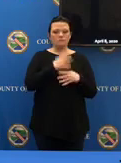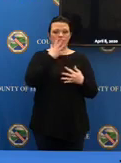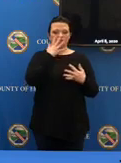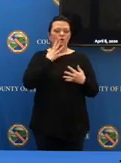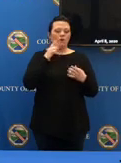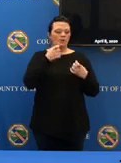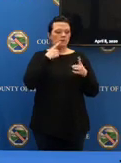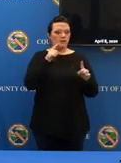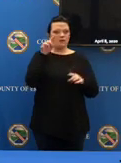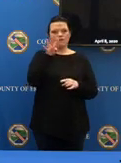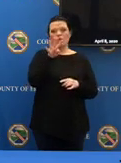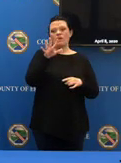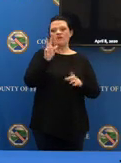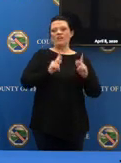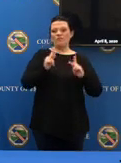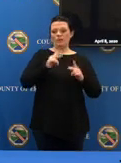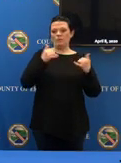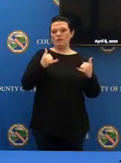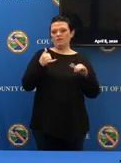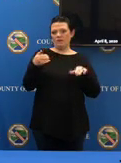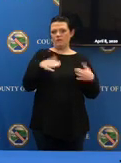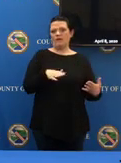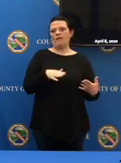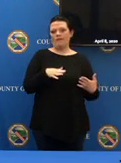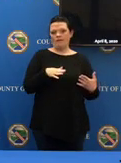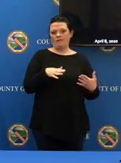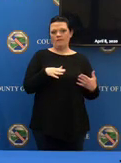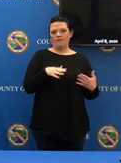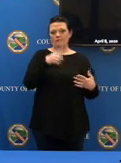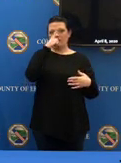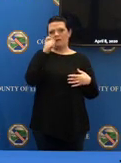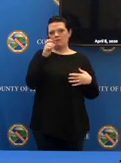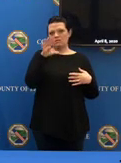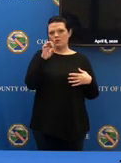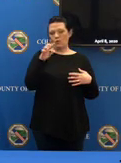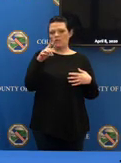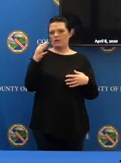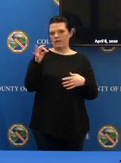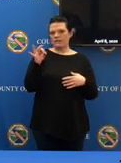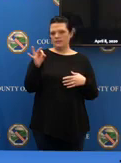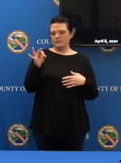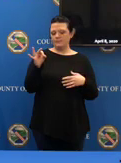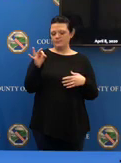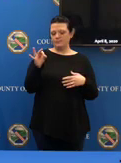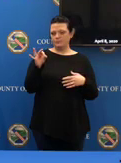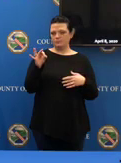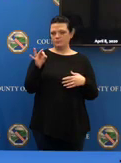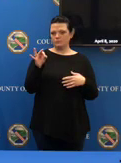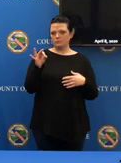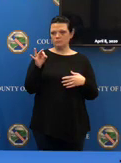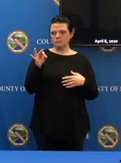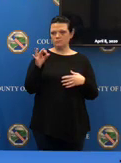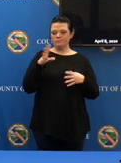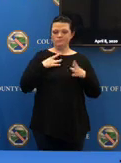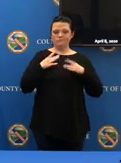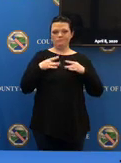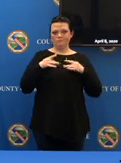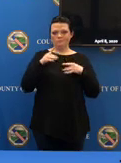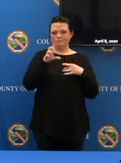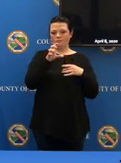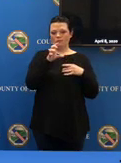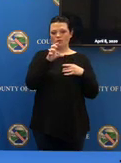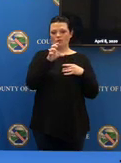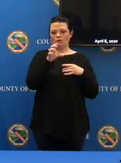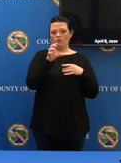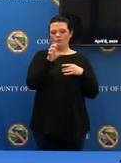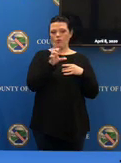to announce that 45 people have now died as a result of COVID-19 and the contraction of the coronavirus, and I